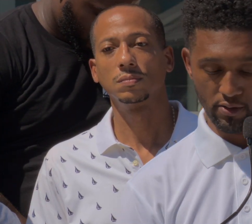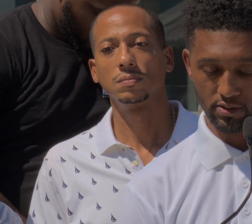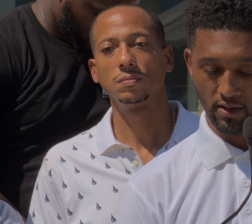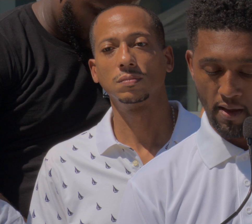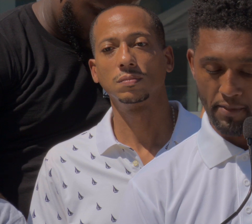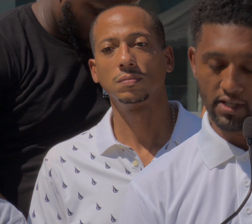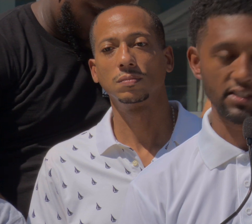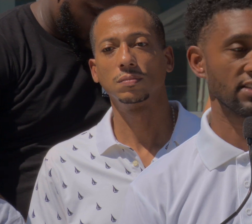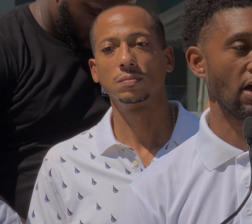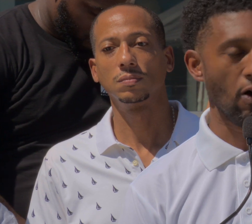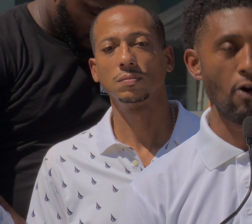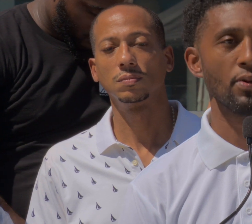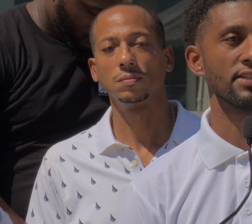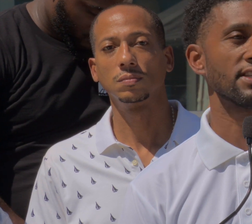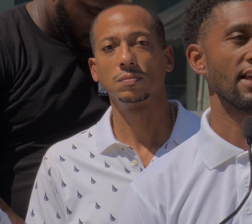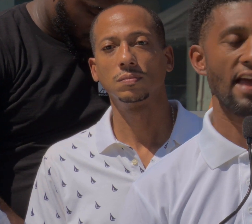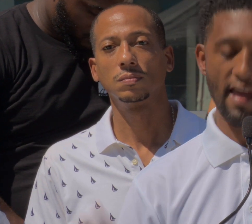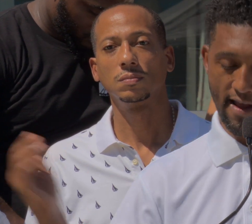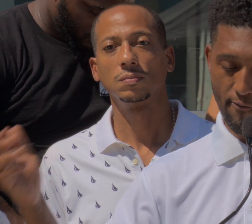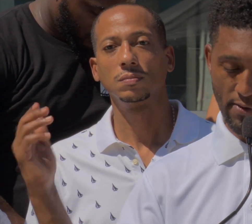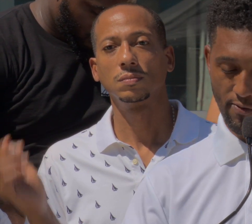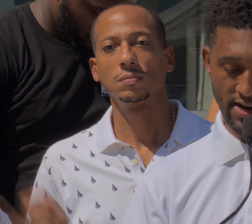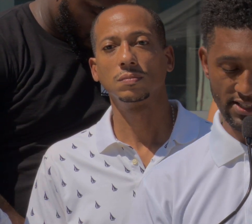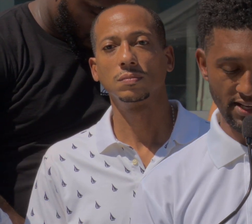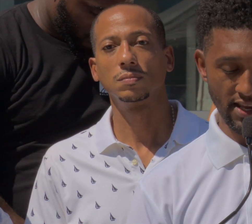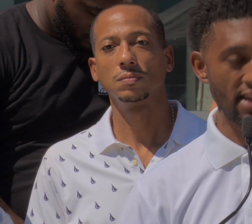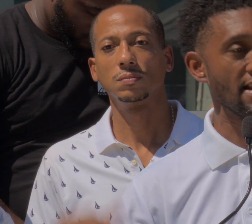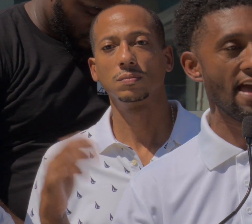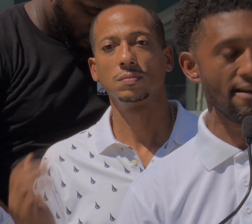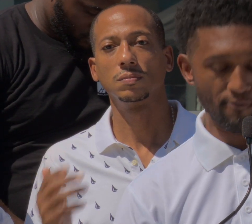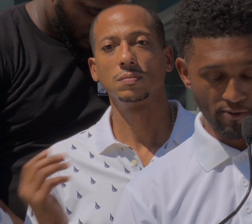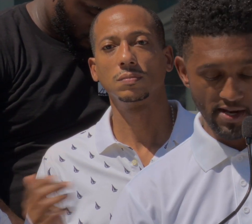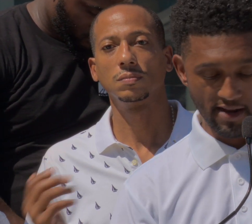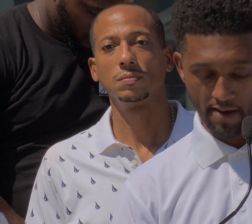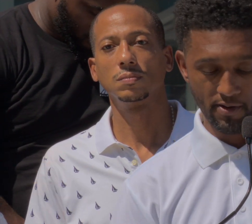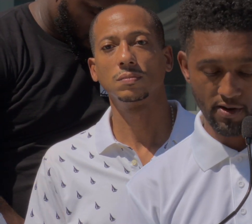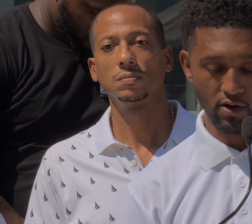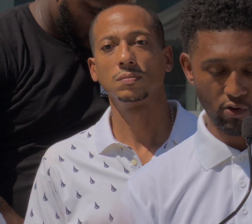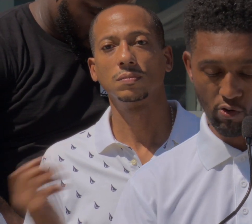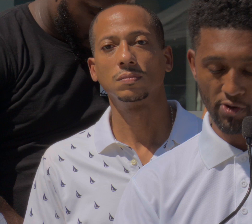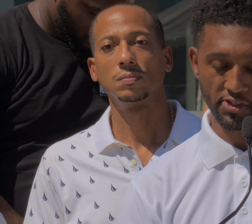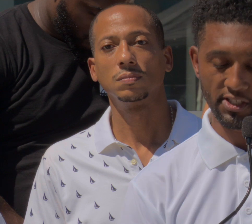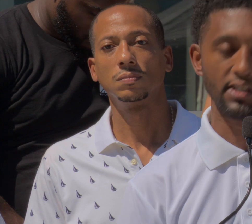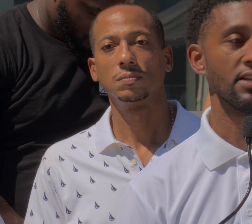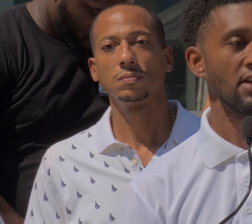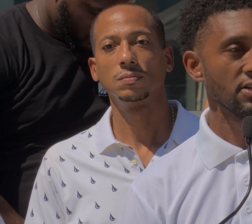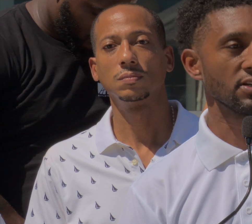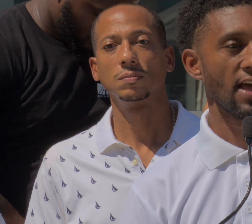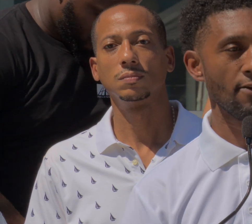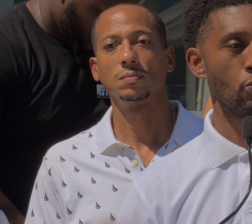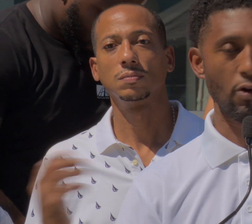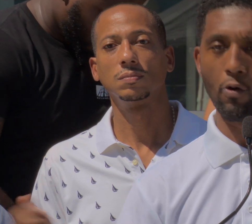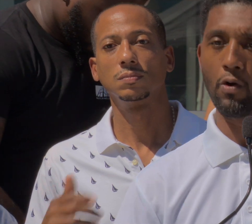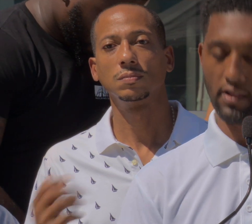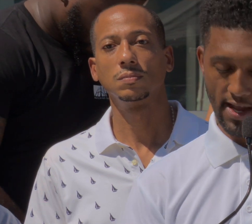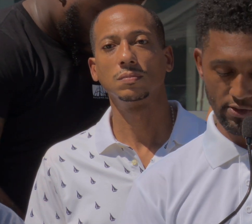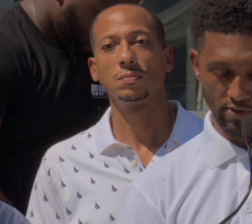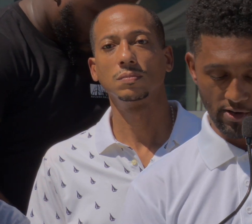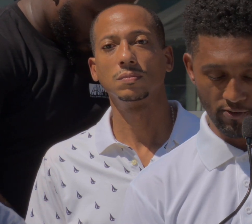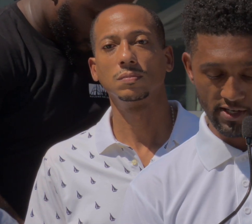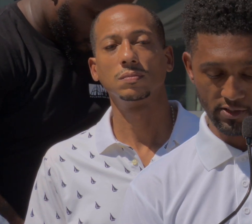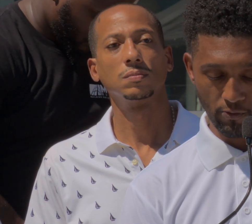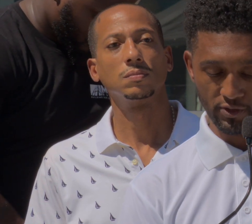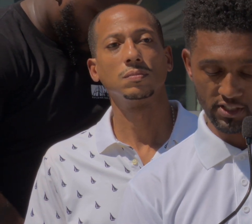great news because, as I always say, every resident in every neighborhood across the city should have